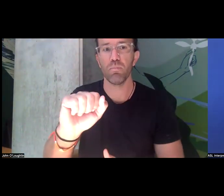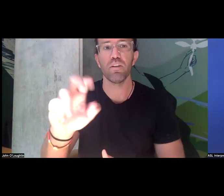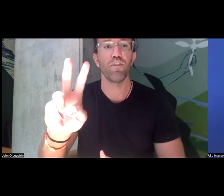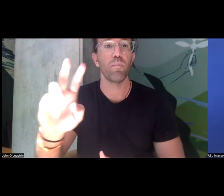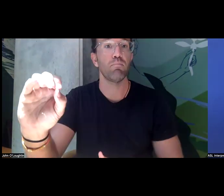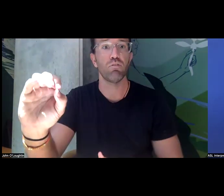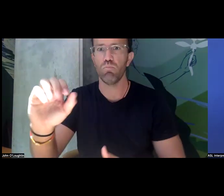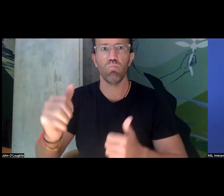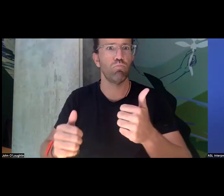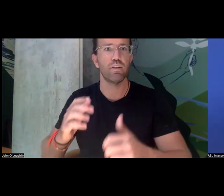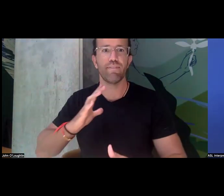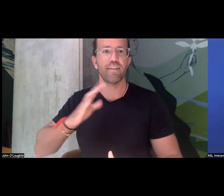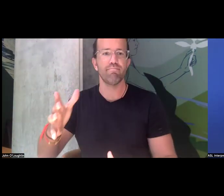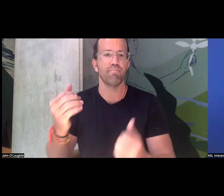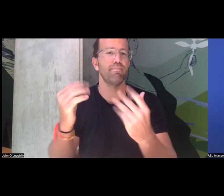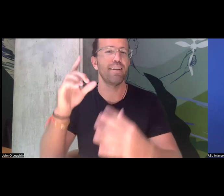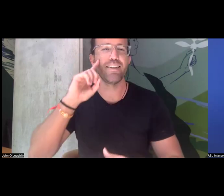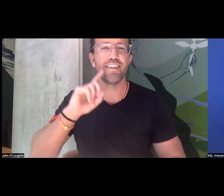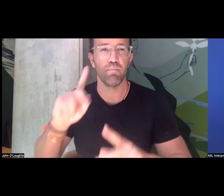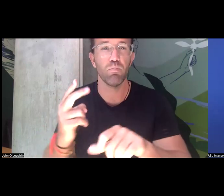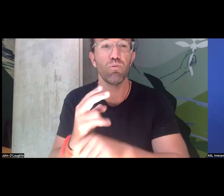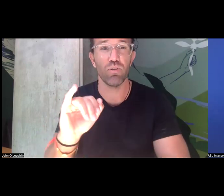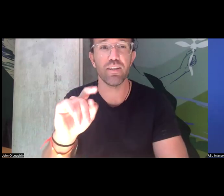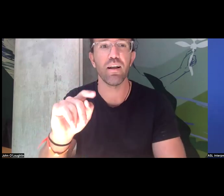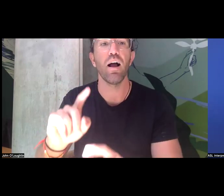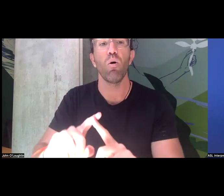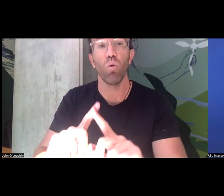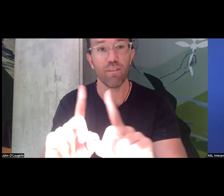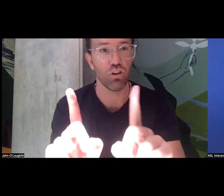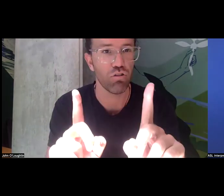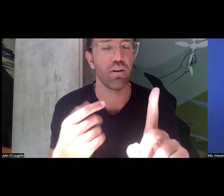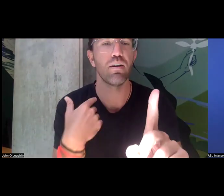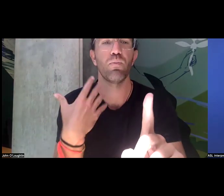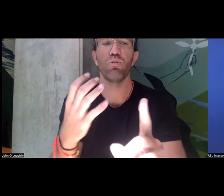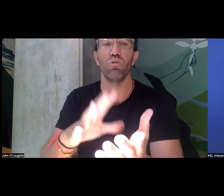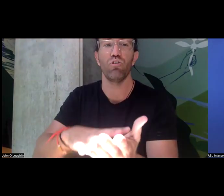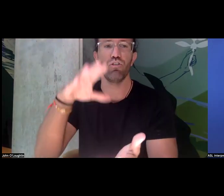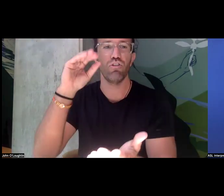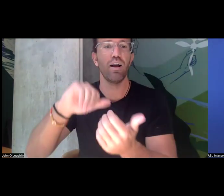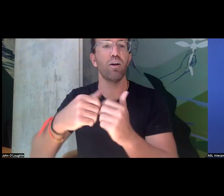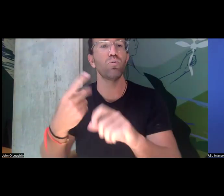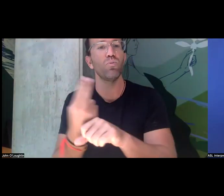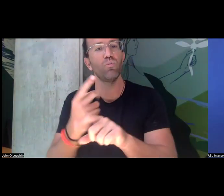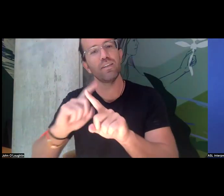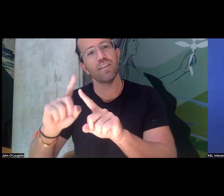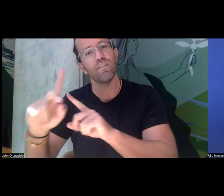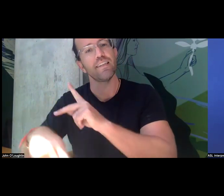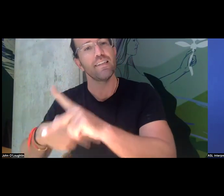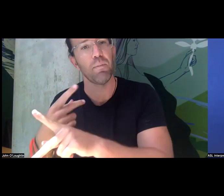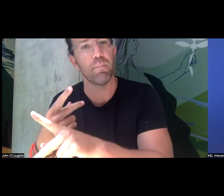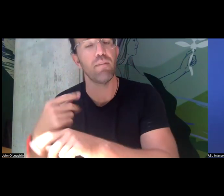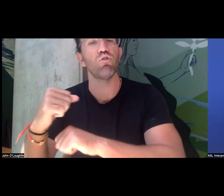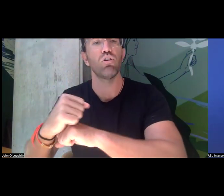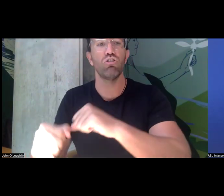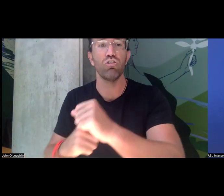will become much more comfortable with subject, verb, object order, excuse me. That sounds more